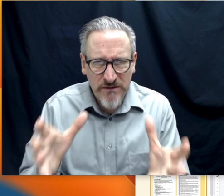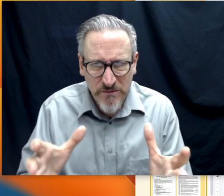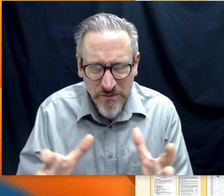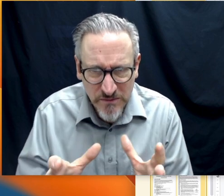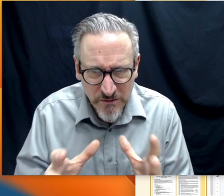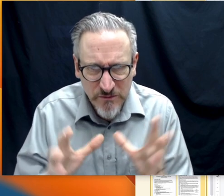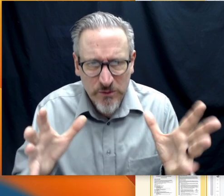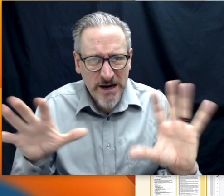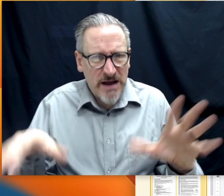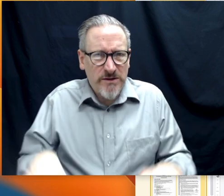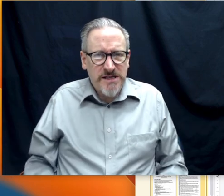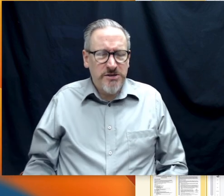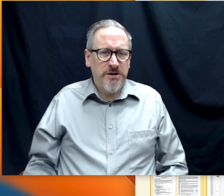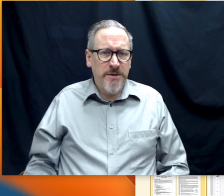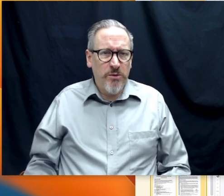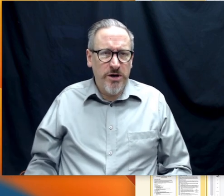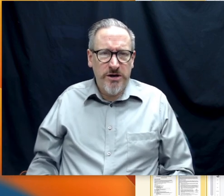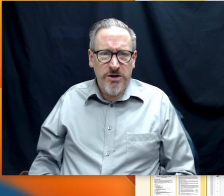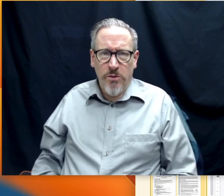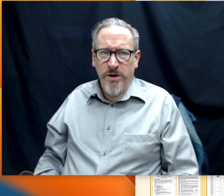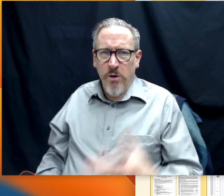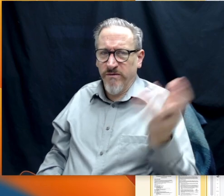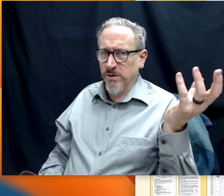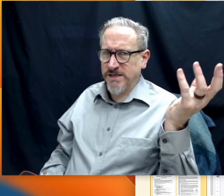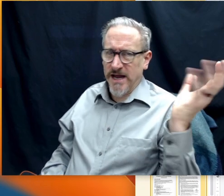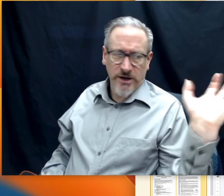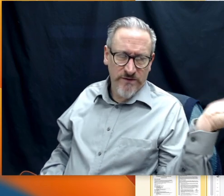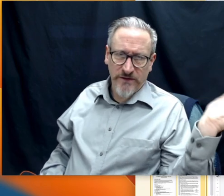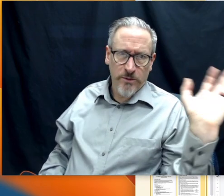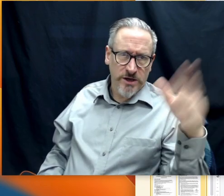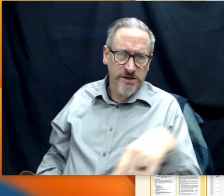But for right now, this is good. I mean, we go over